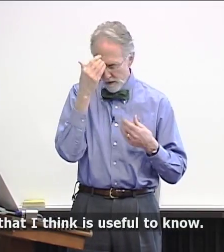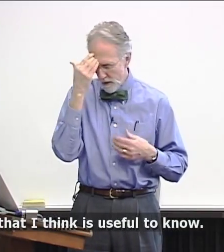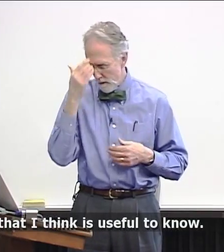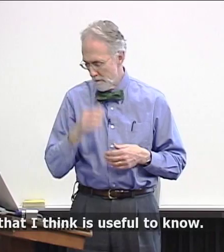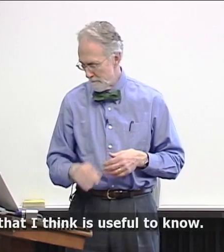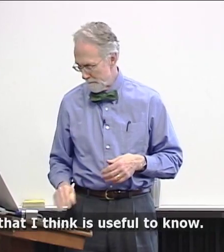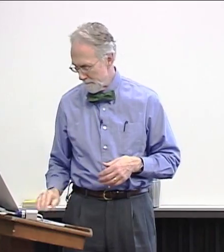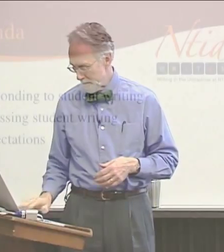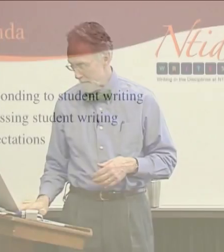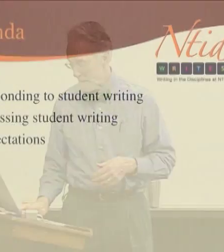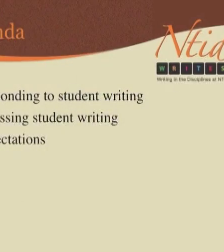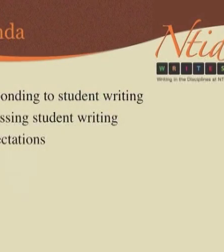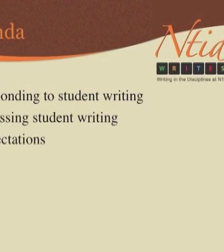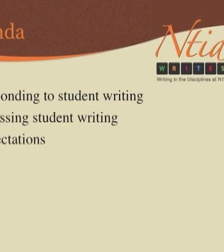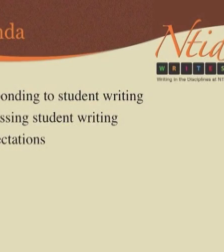know.